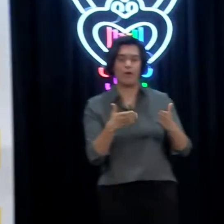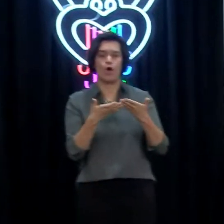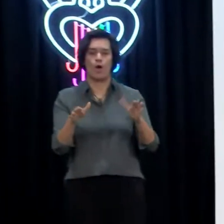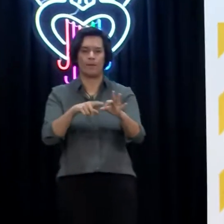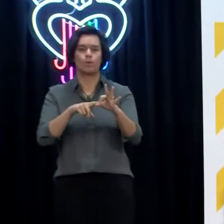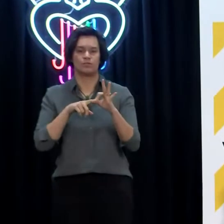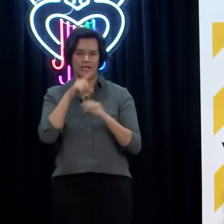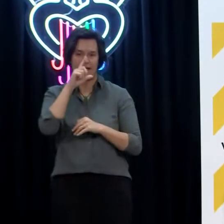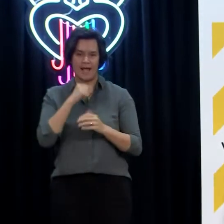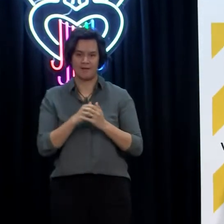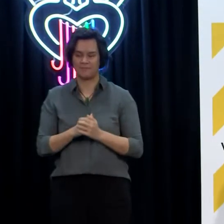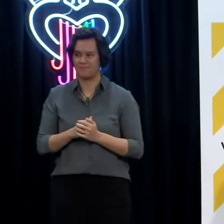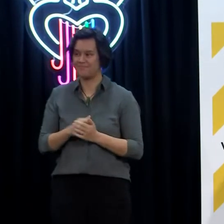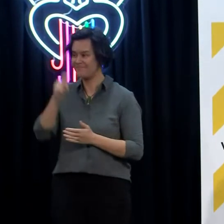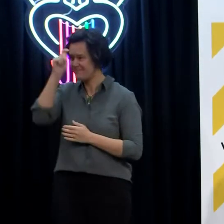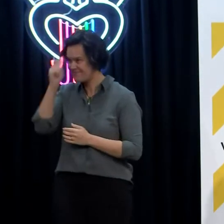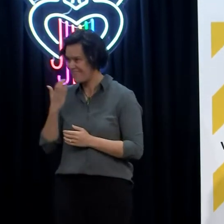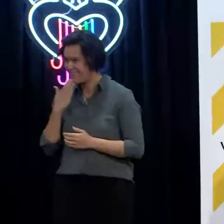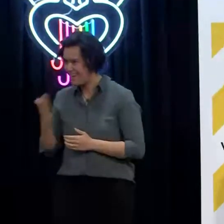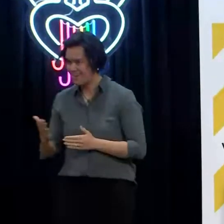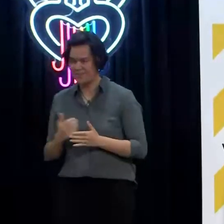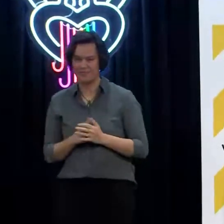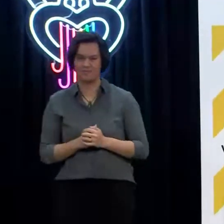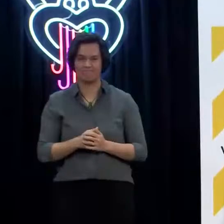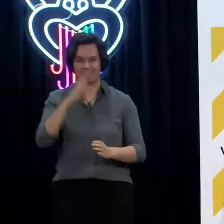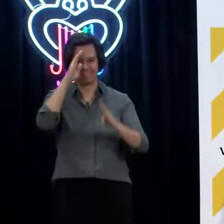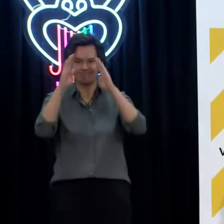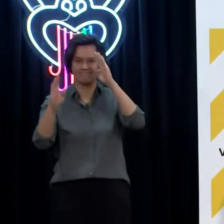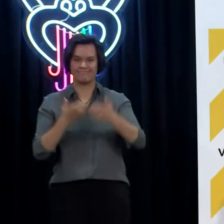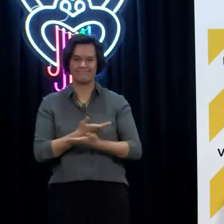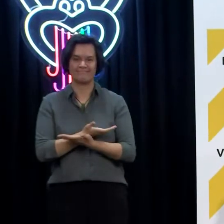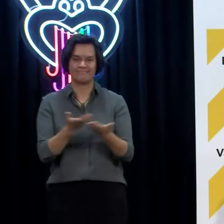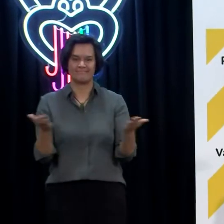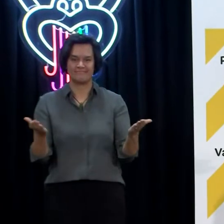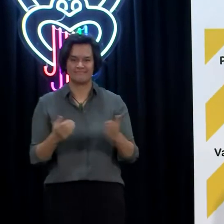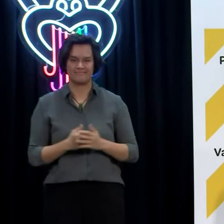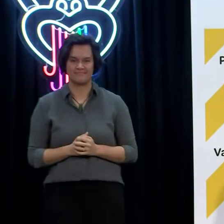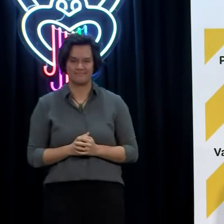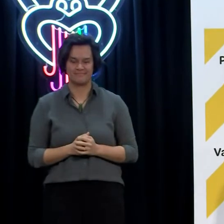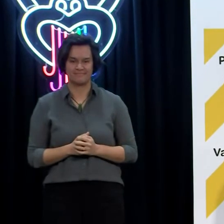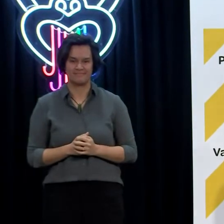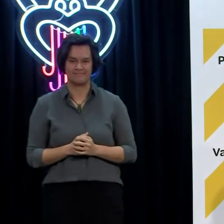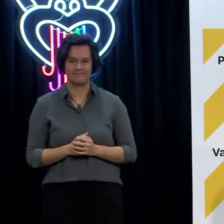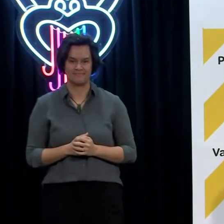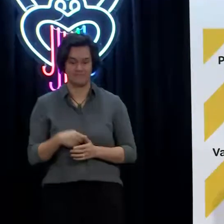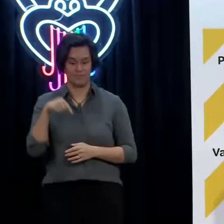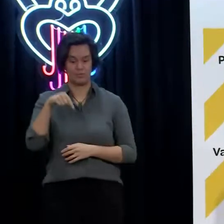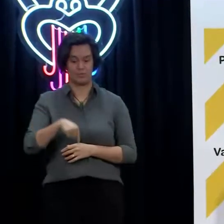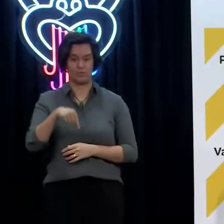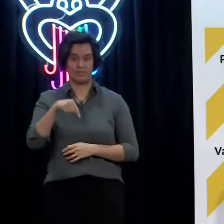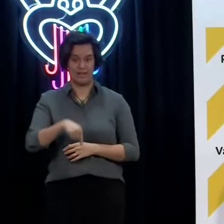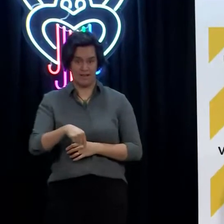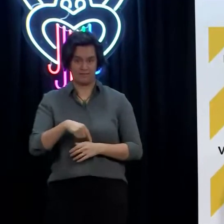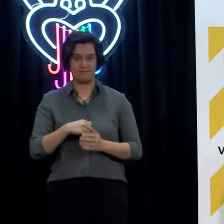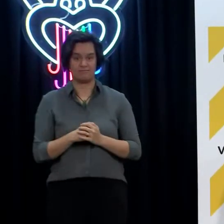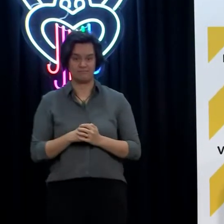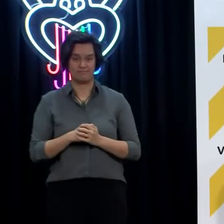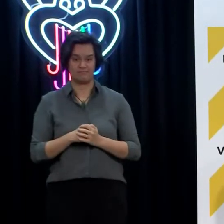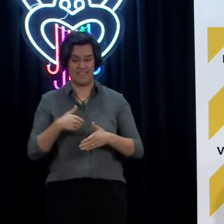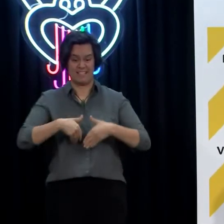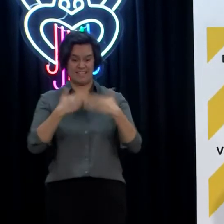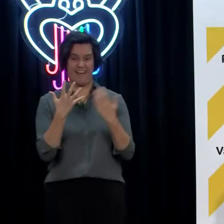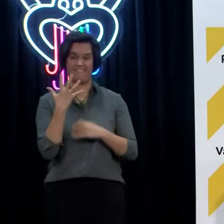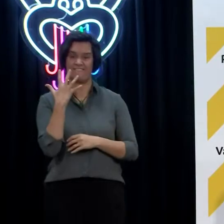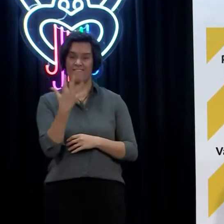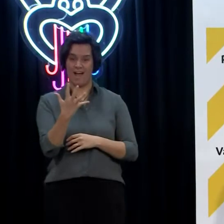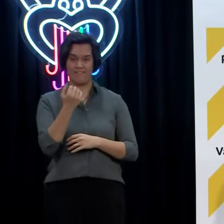McElnay. Ngā mihi, Deputy Prime Minister. Kia ora koutou katoa. We are in the 5th day of Te Wiki o Te Reo Māori,